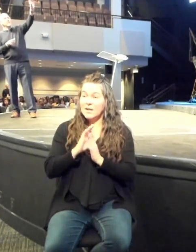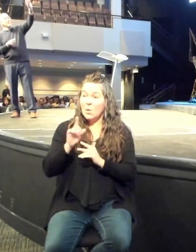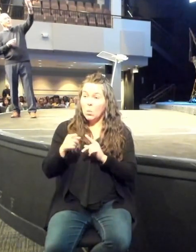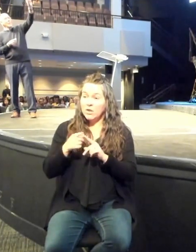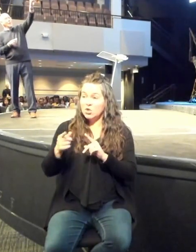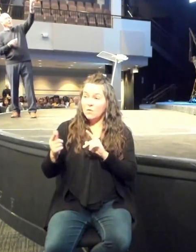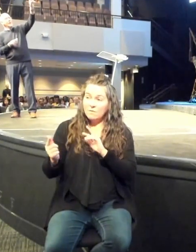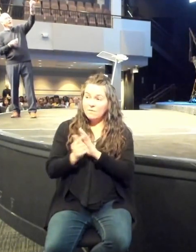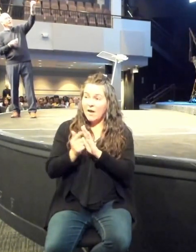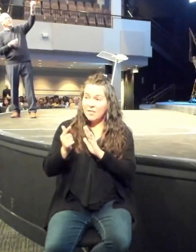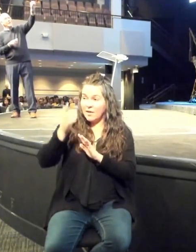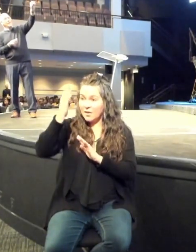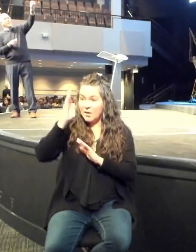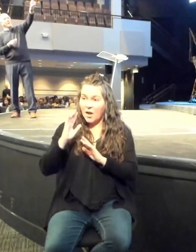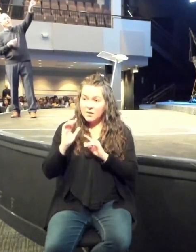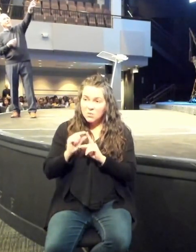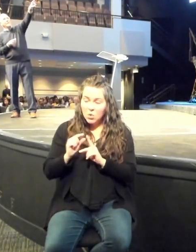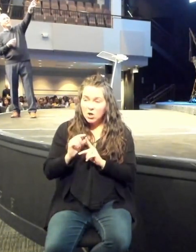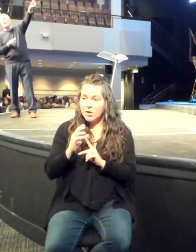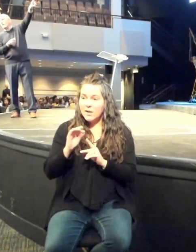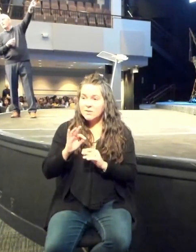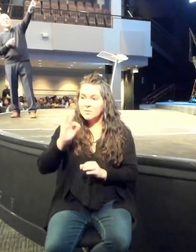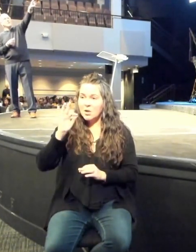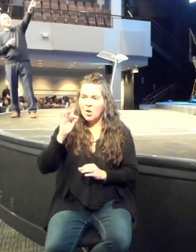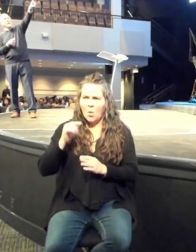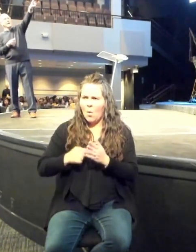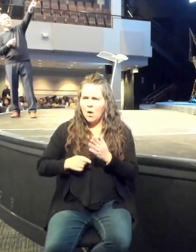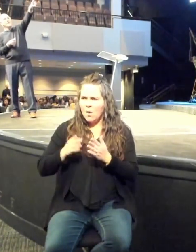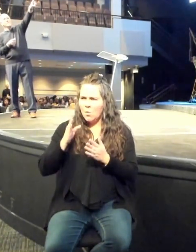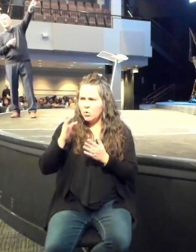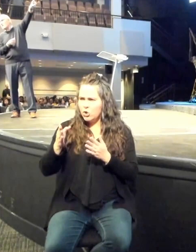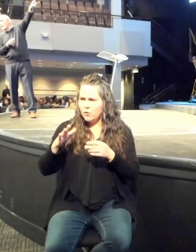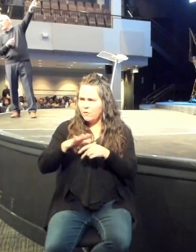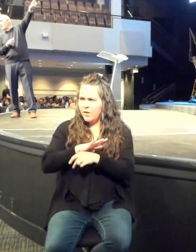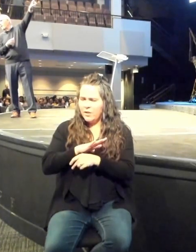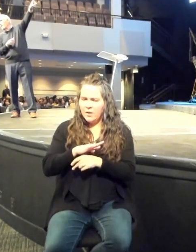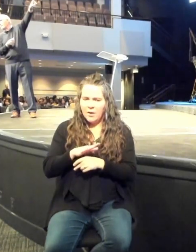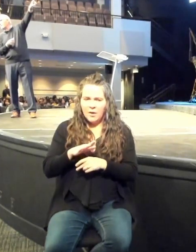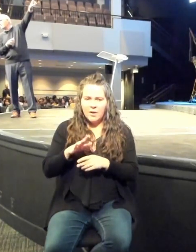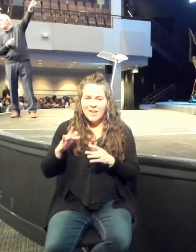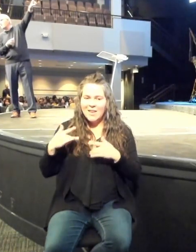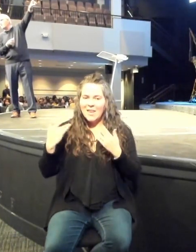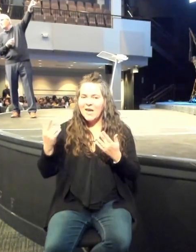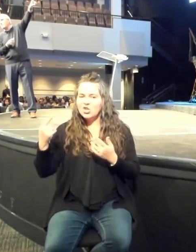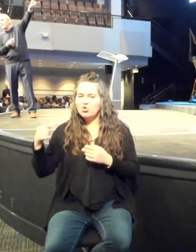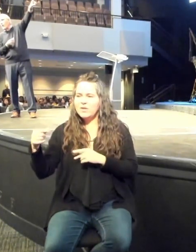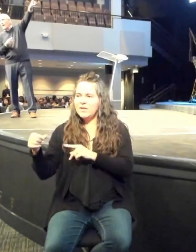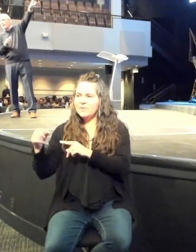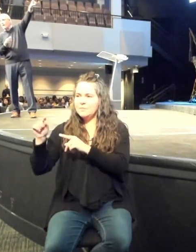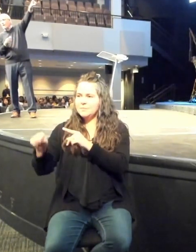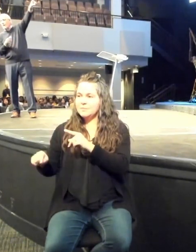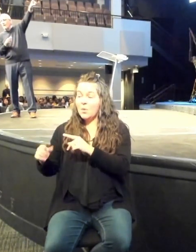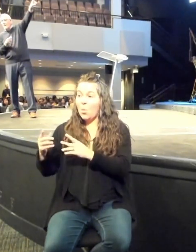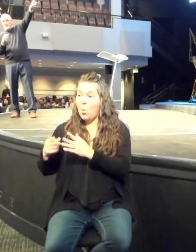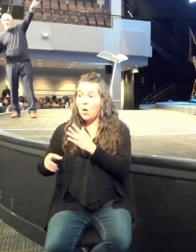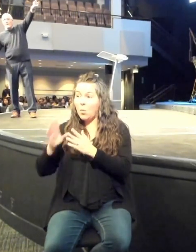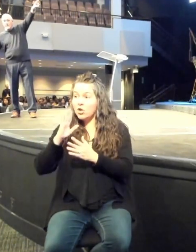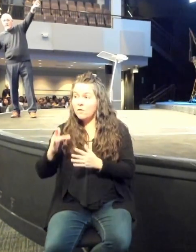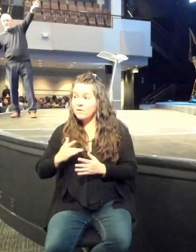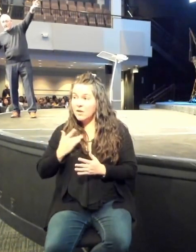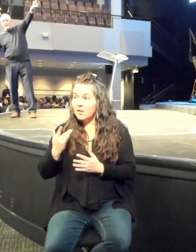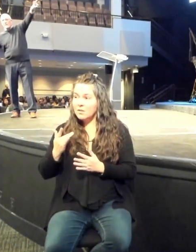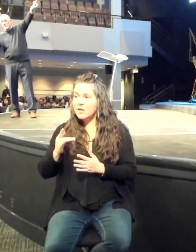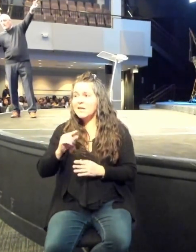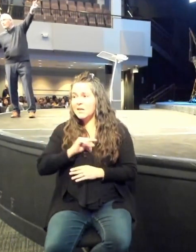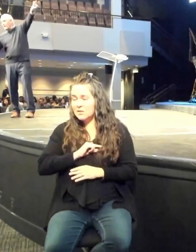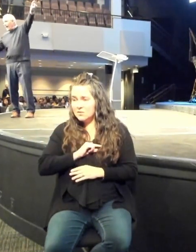God's word and God's spirit, what are you going to feel in the light green section? What are you going to feel? What? That's what guilt